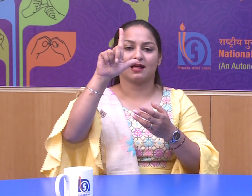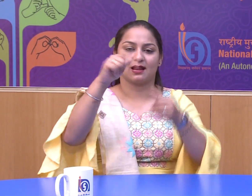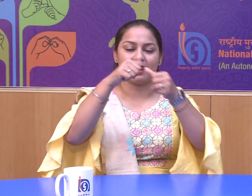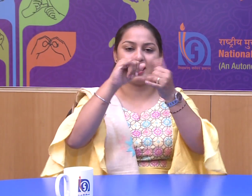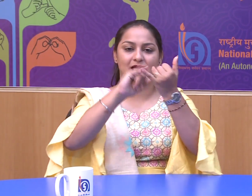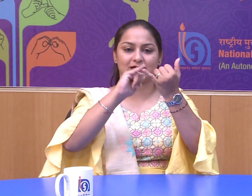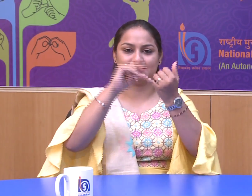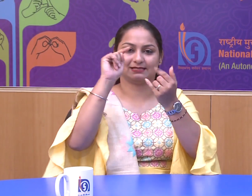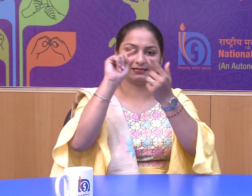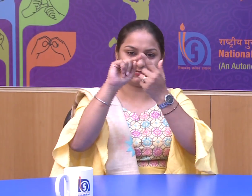thereby